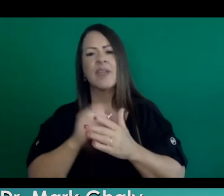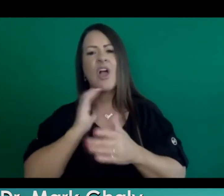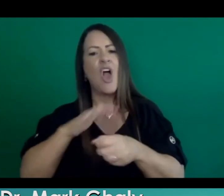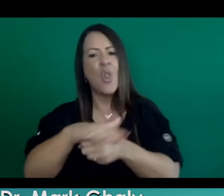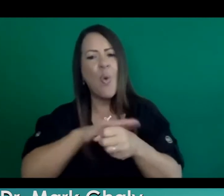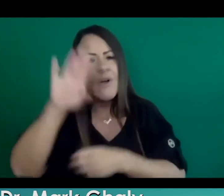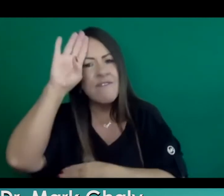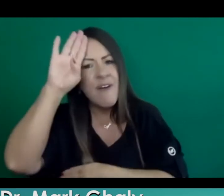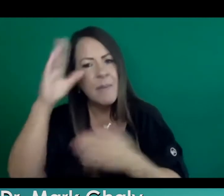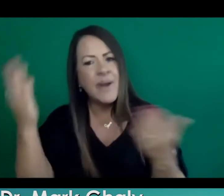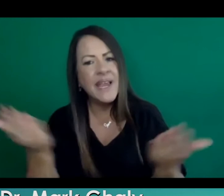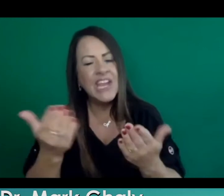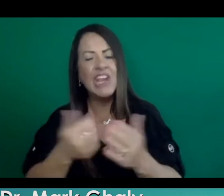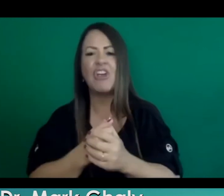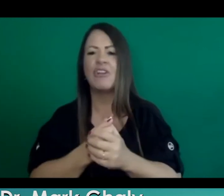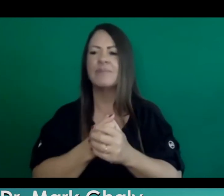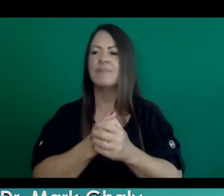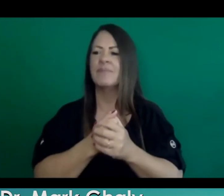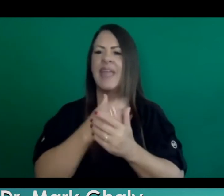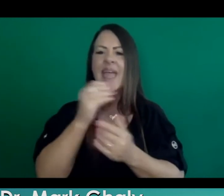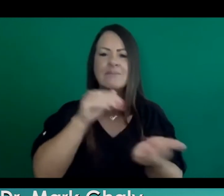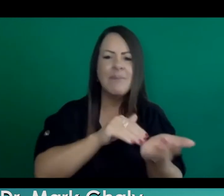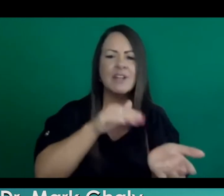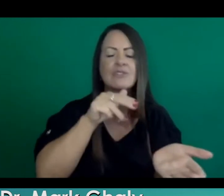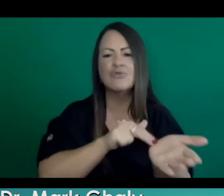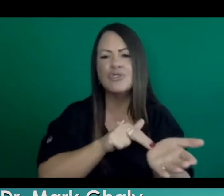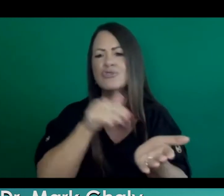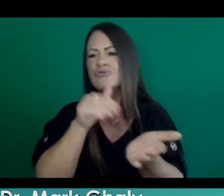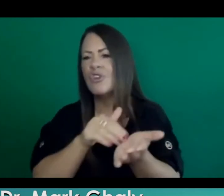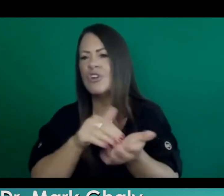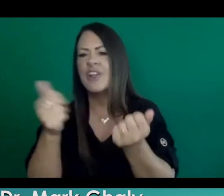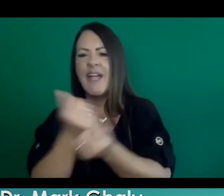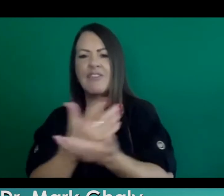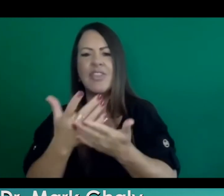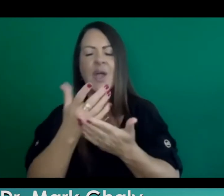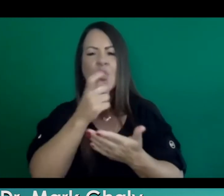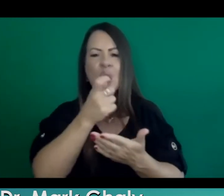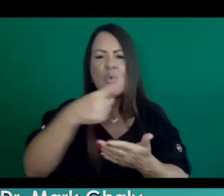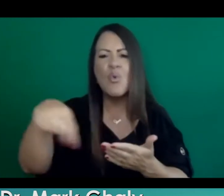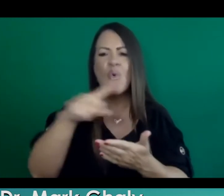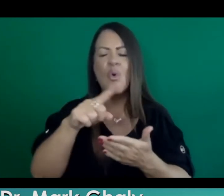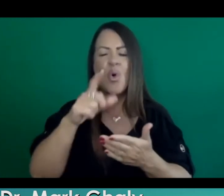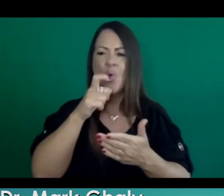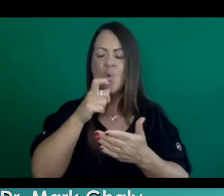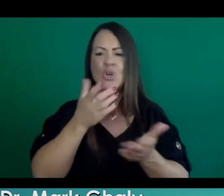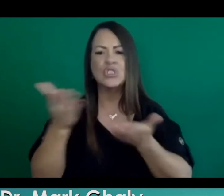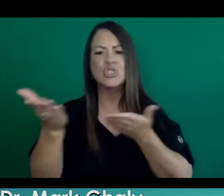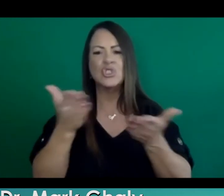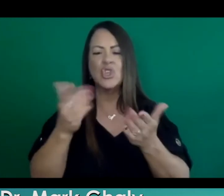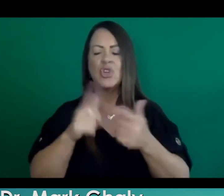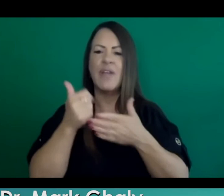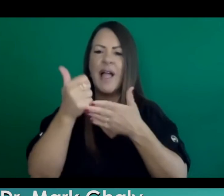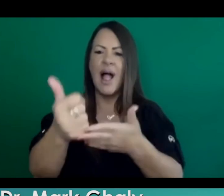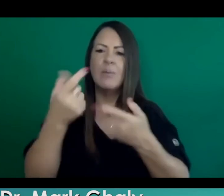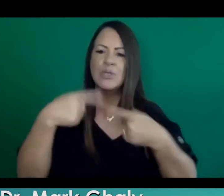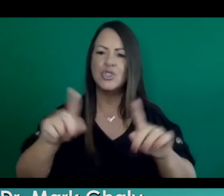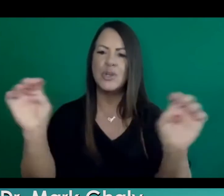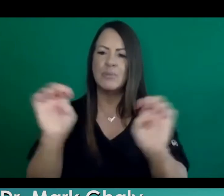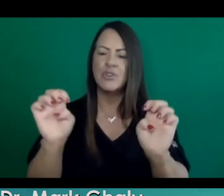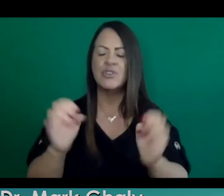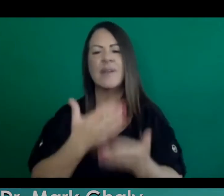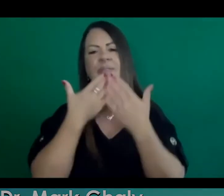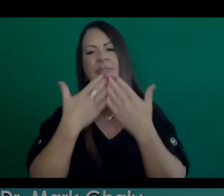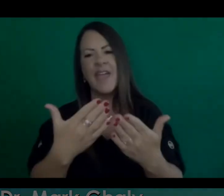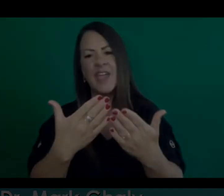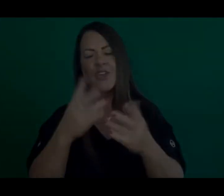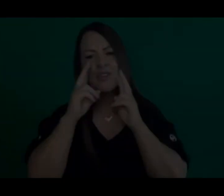do the work, not just today and over the last couple of weeks, but every day, just a deep, deep gratitude to all of you, and look forward to